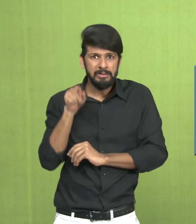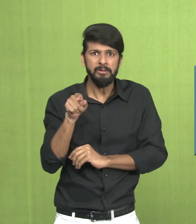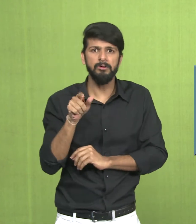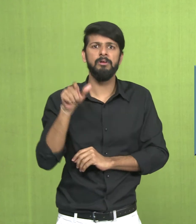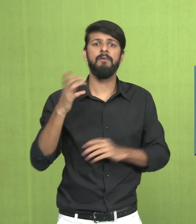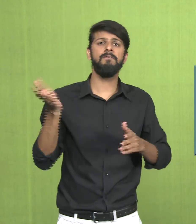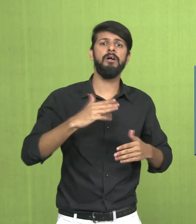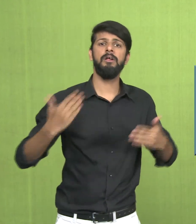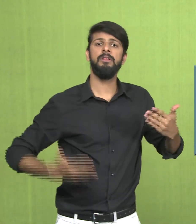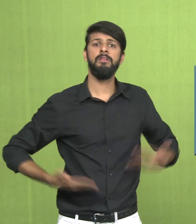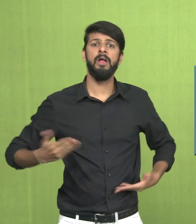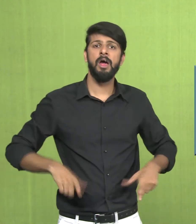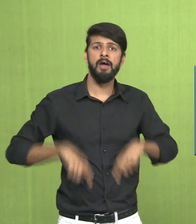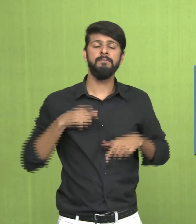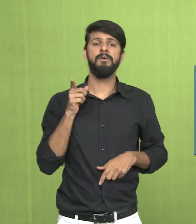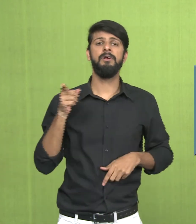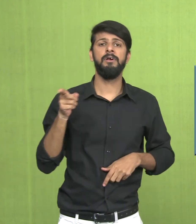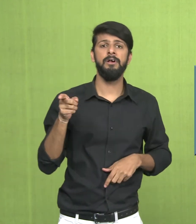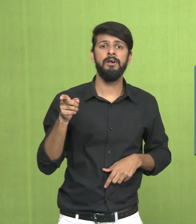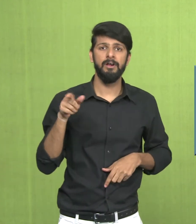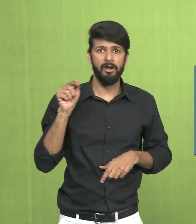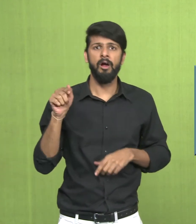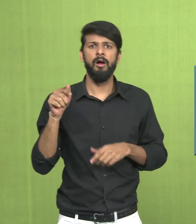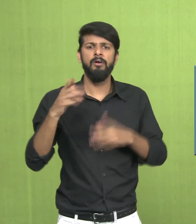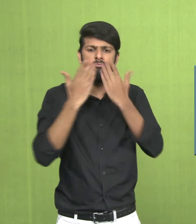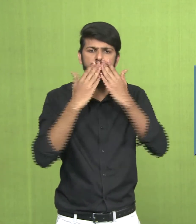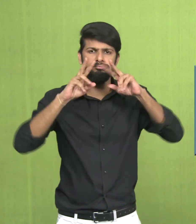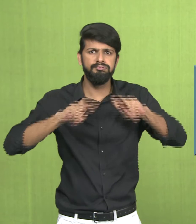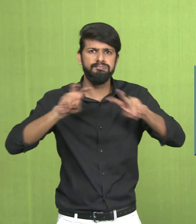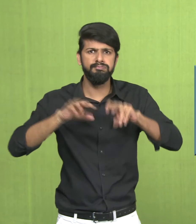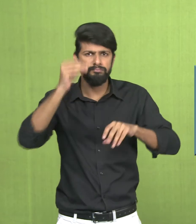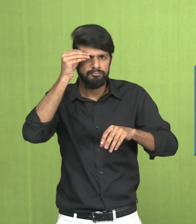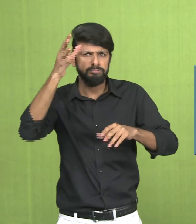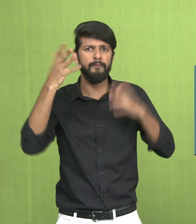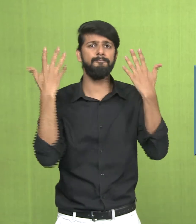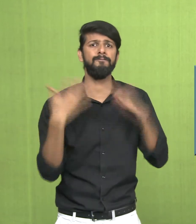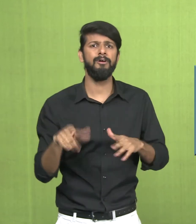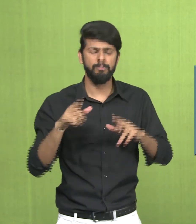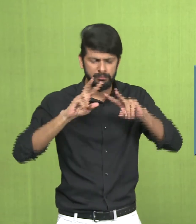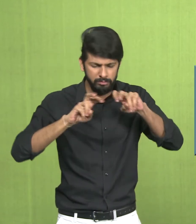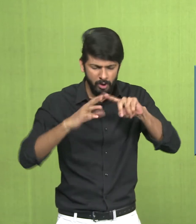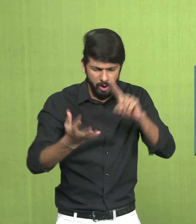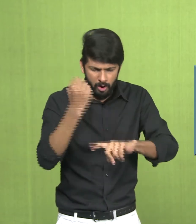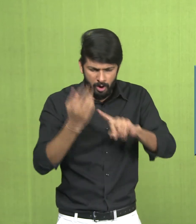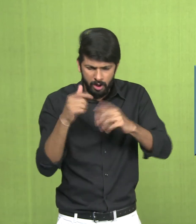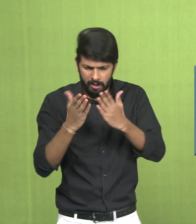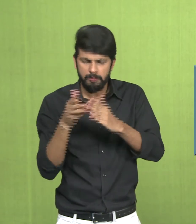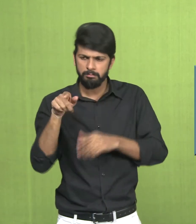So perhaps the general and Rakhal Das had their own background of